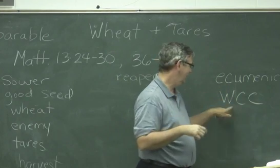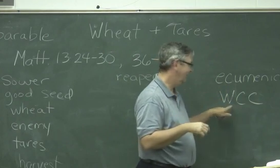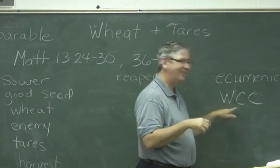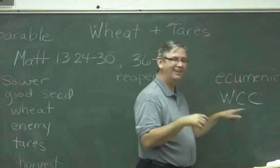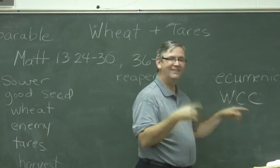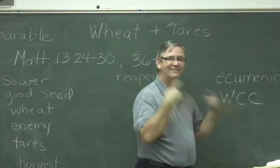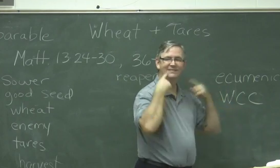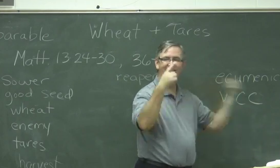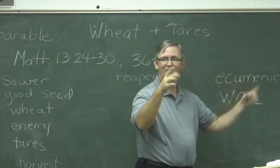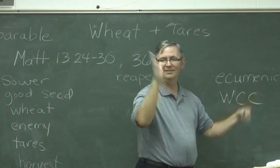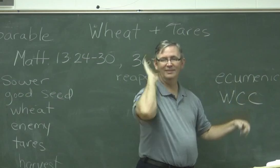everybody. This is the